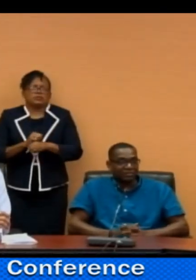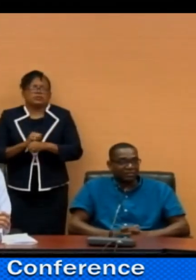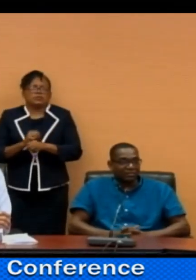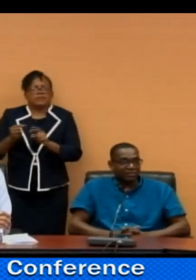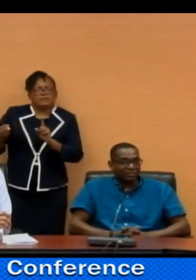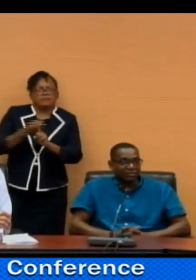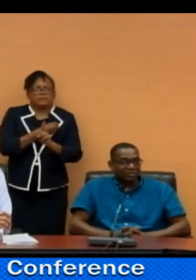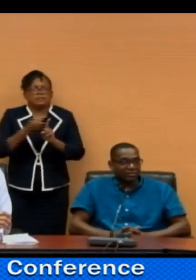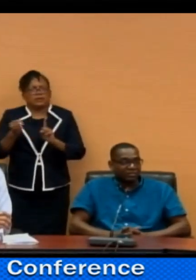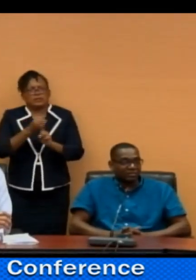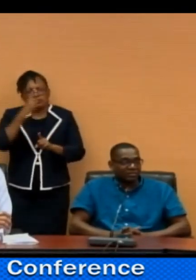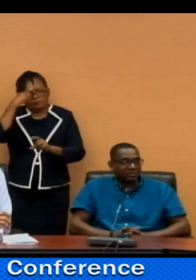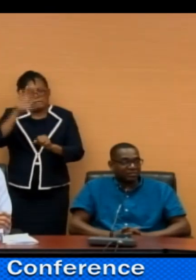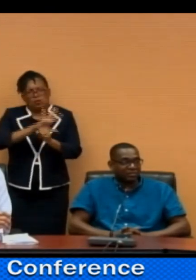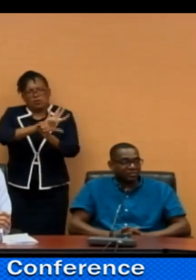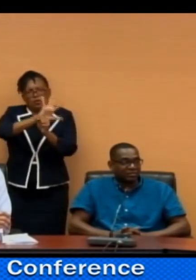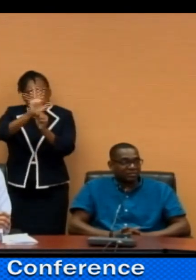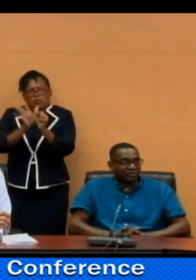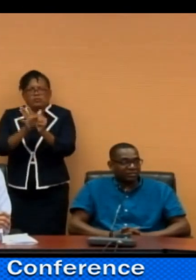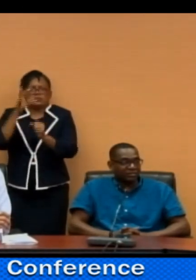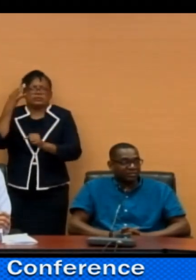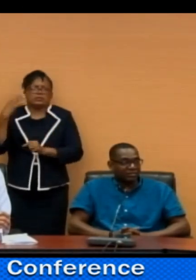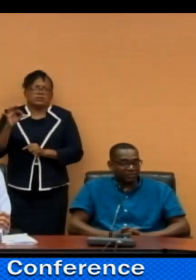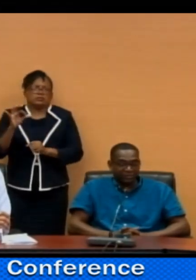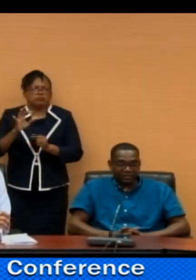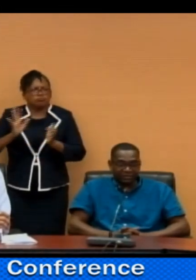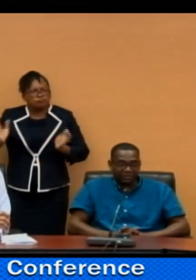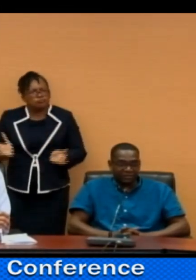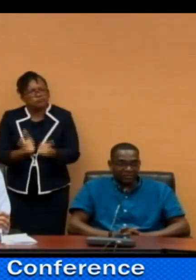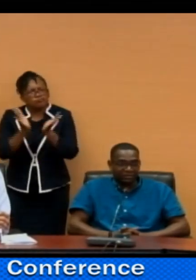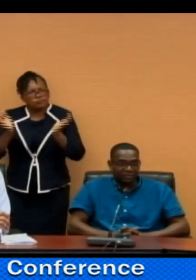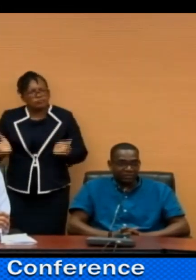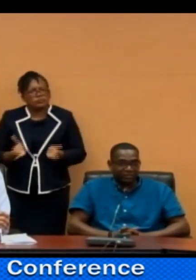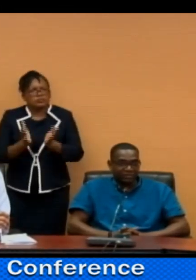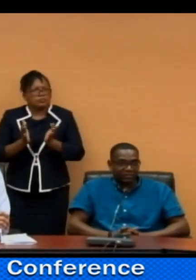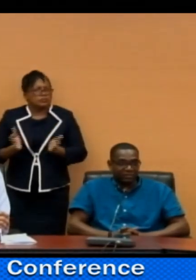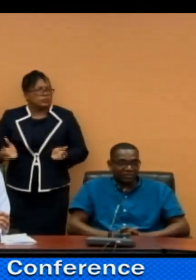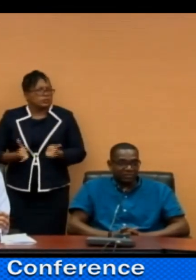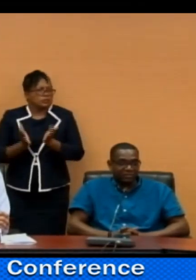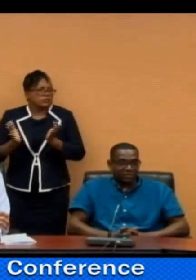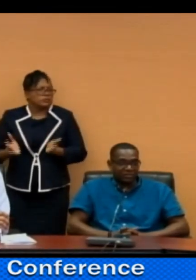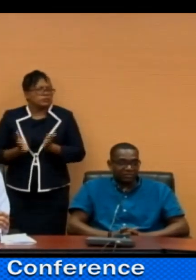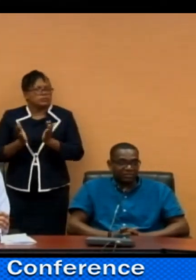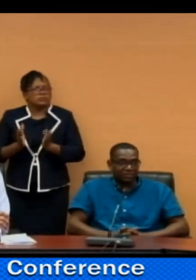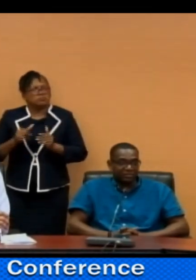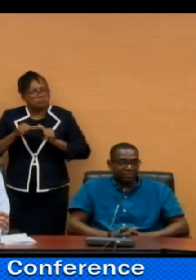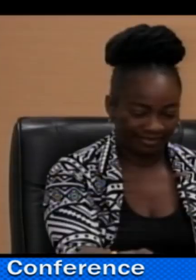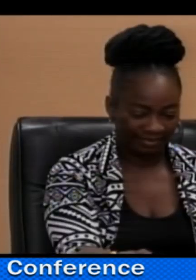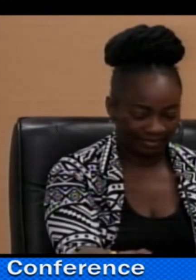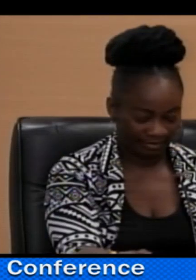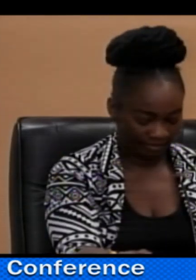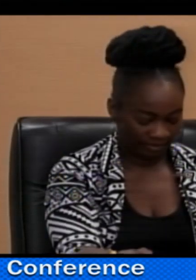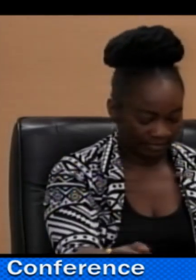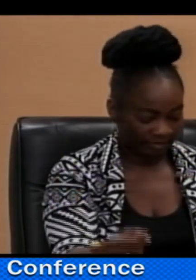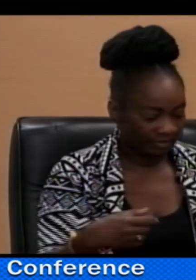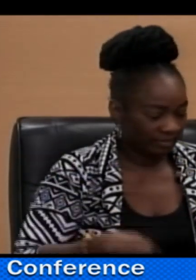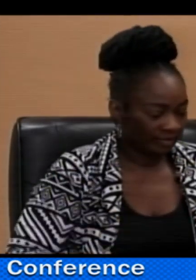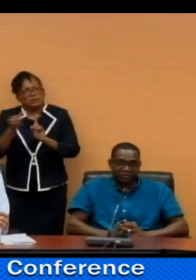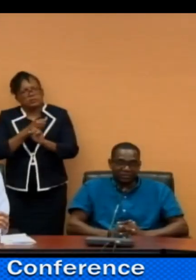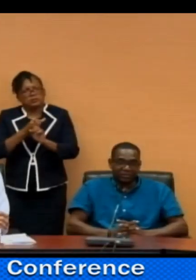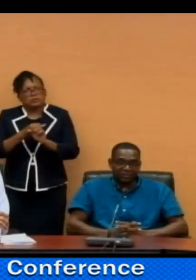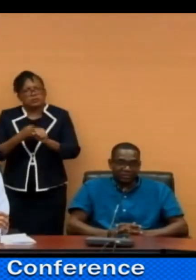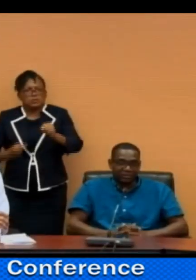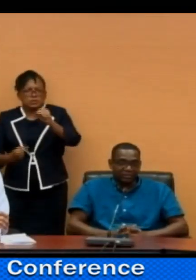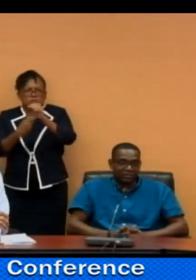for COVID-19. We urge you and to continue that fight, continue to